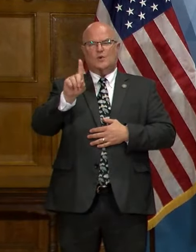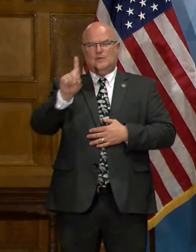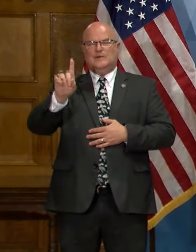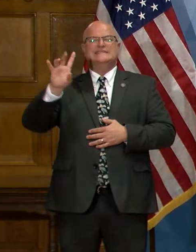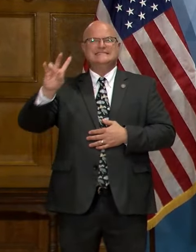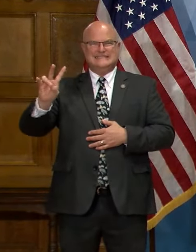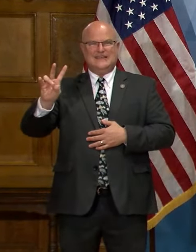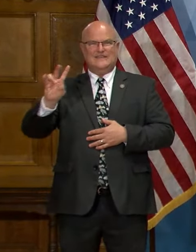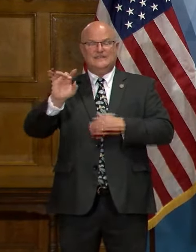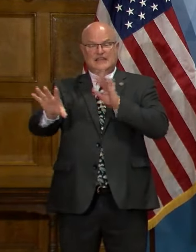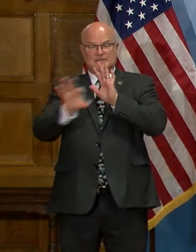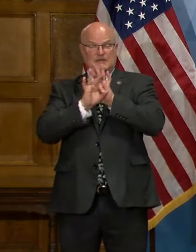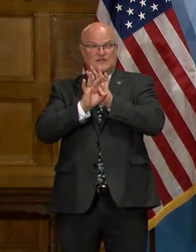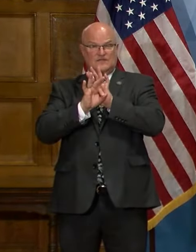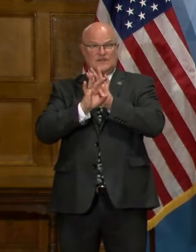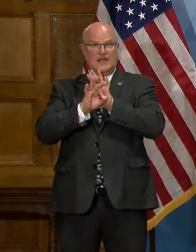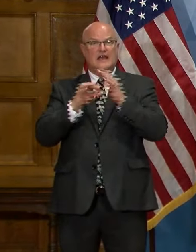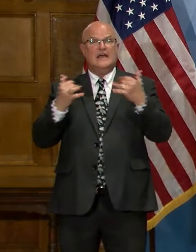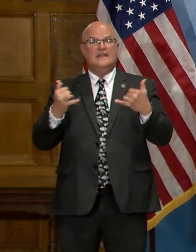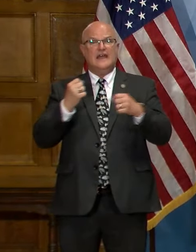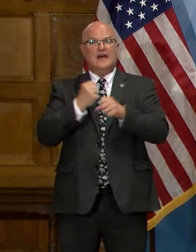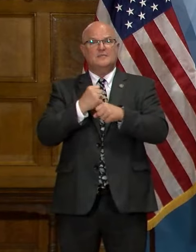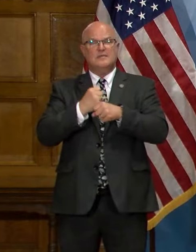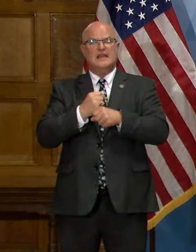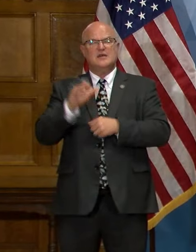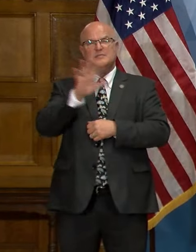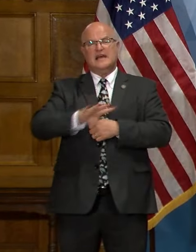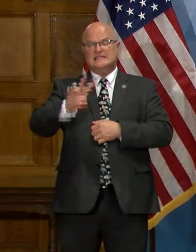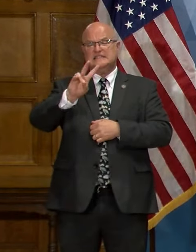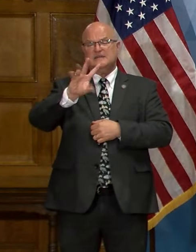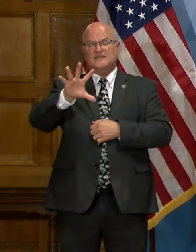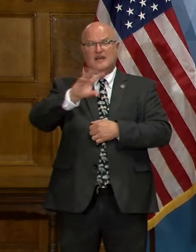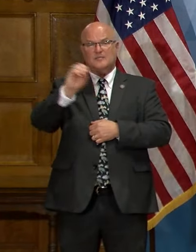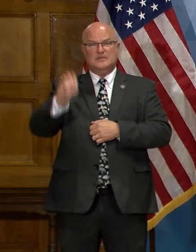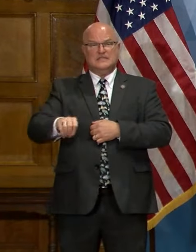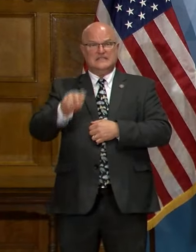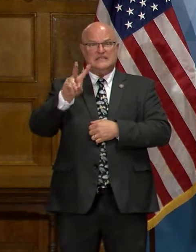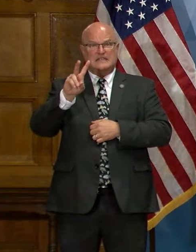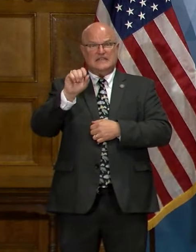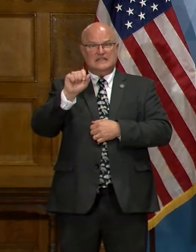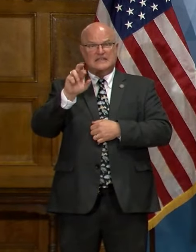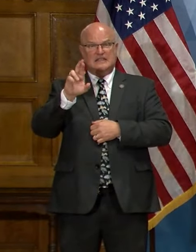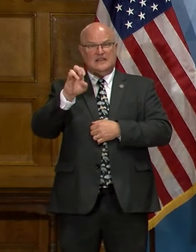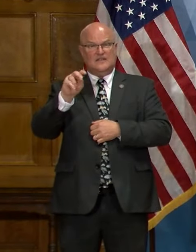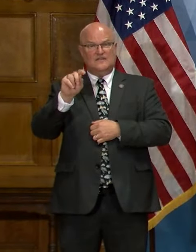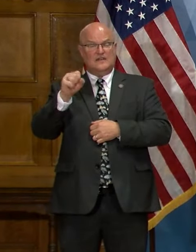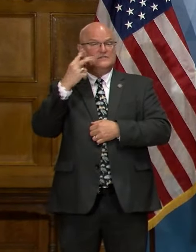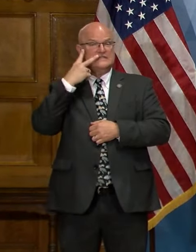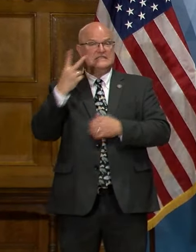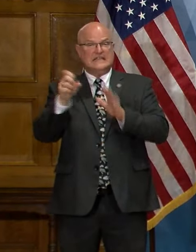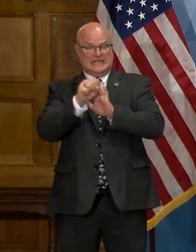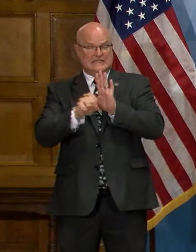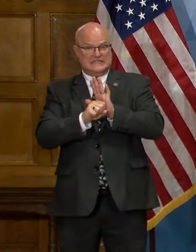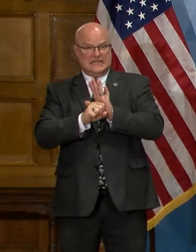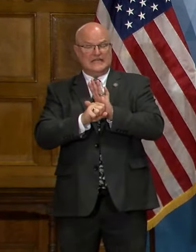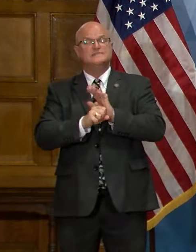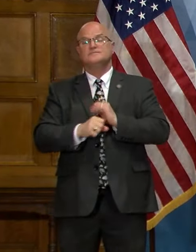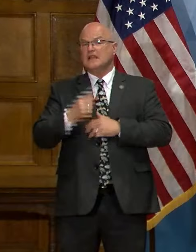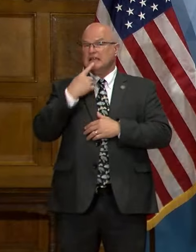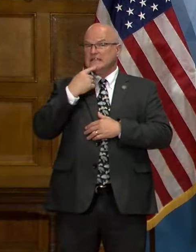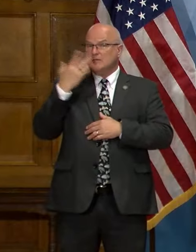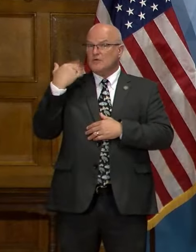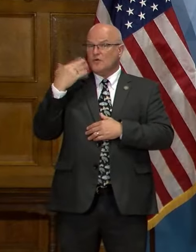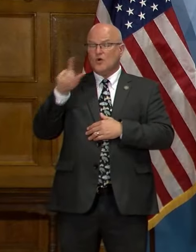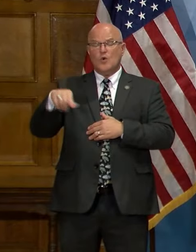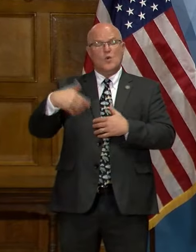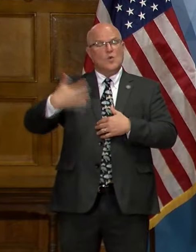has been found. They now make up nearly 75% of the variants that we are seeing here. As I've said before, this variant